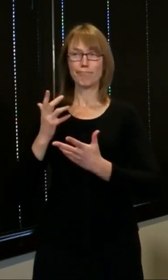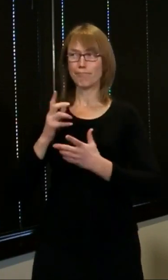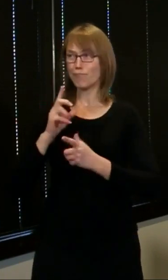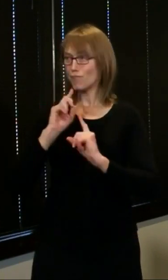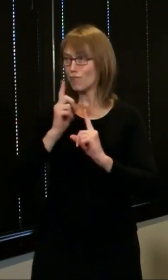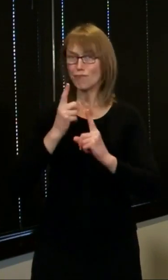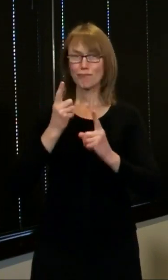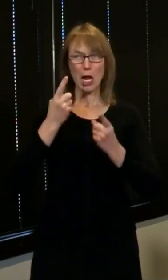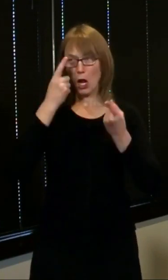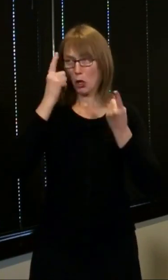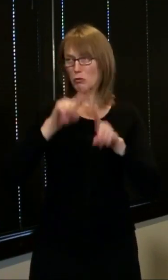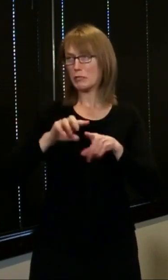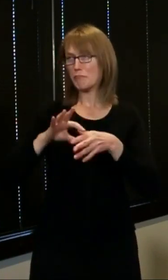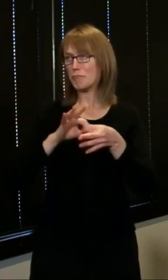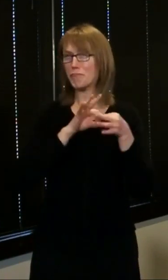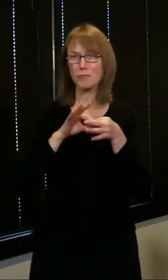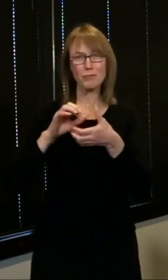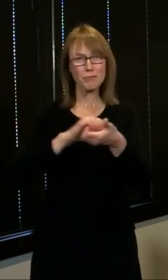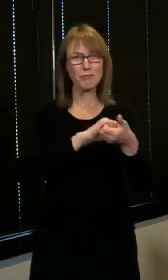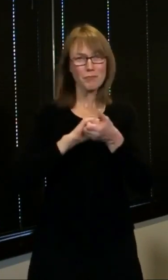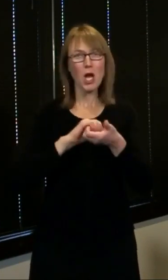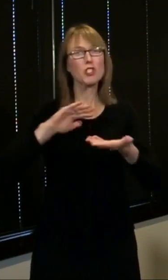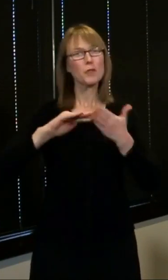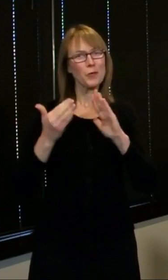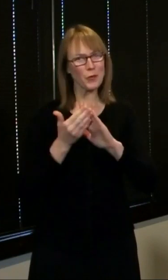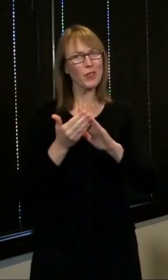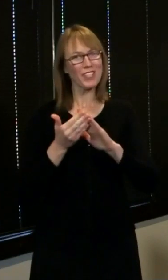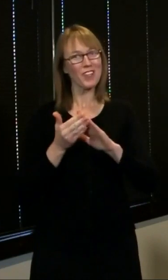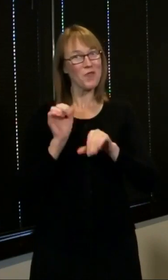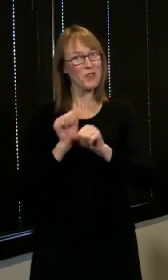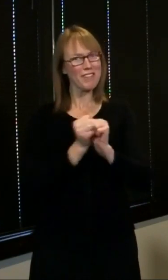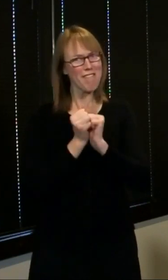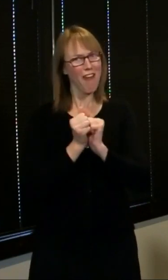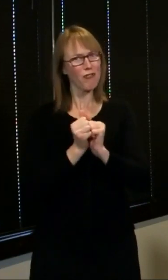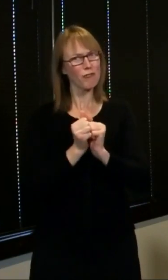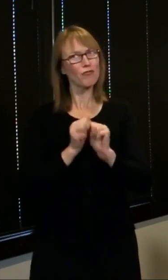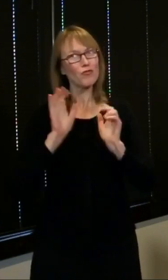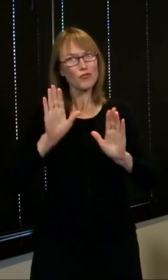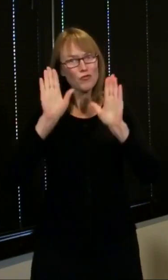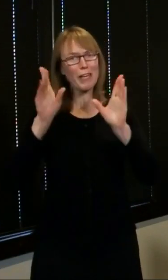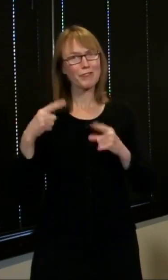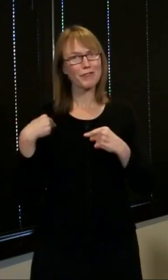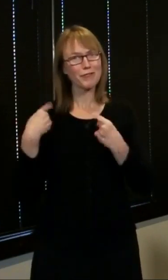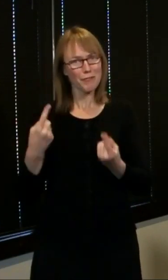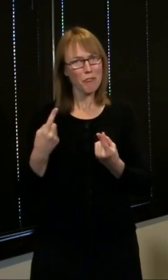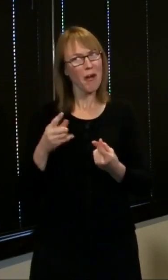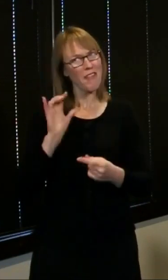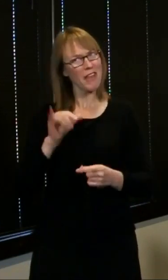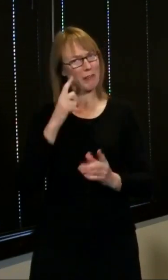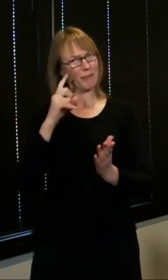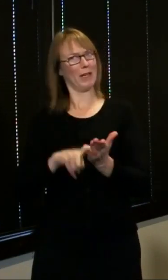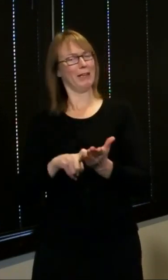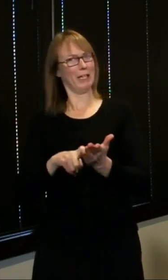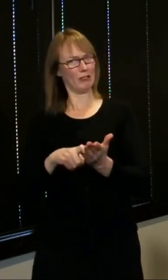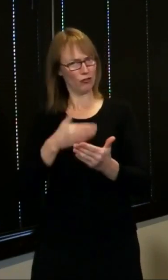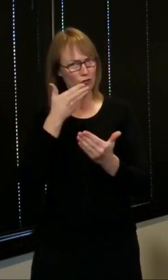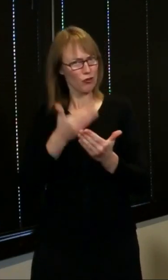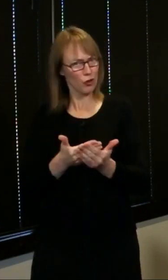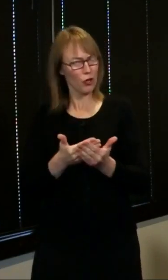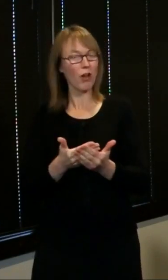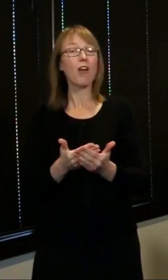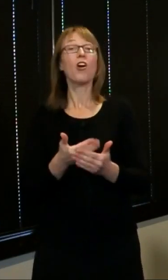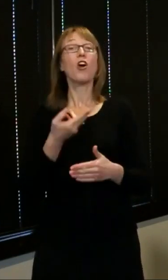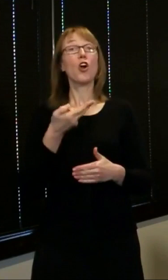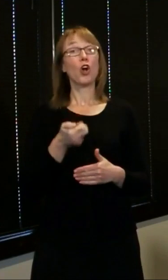eligible populations, because we know that reaching herd immunity is really, it's a collective effort. It's not an individual effort, and I